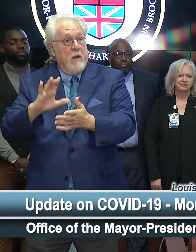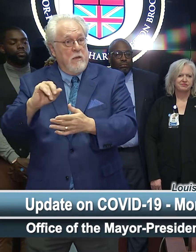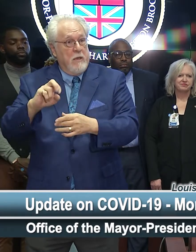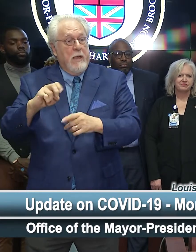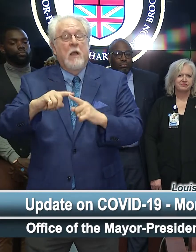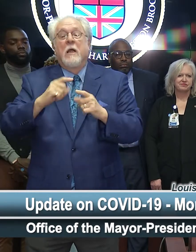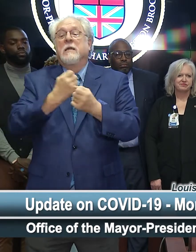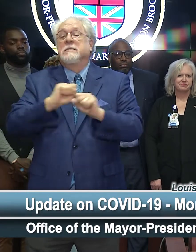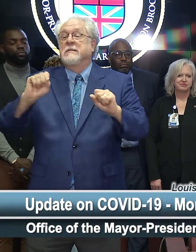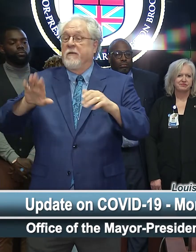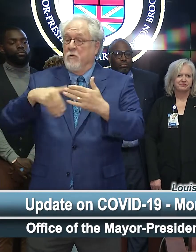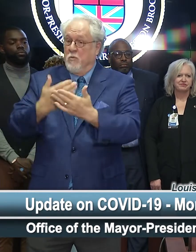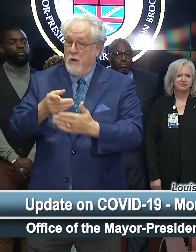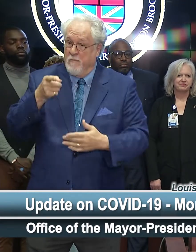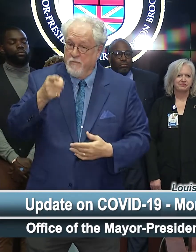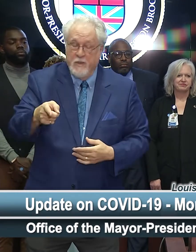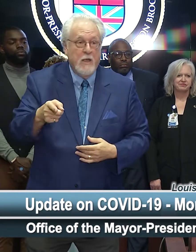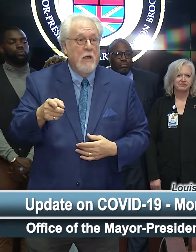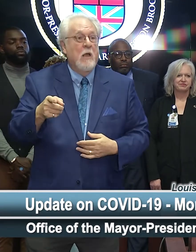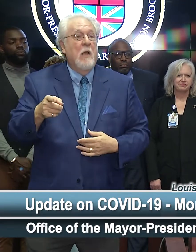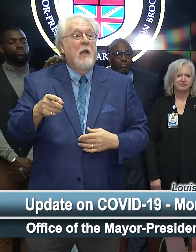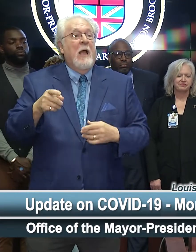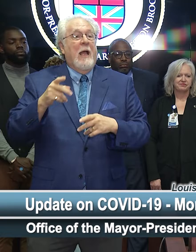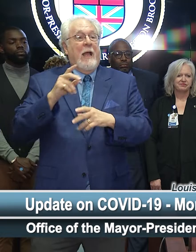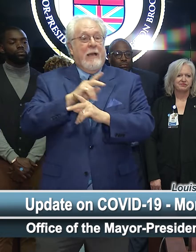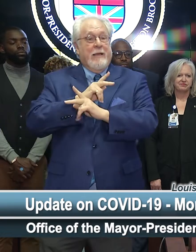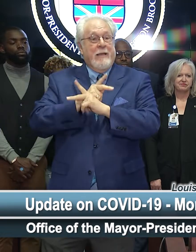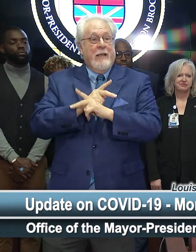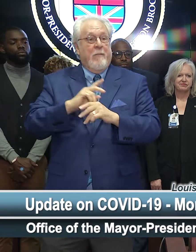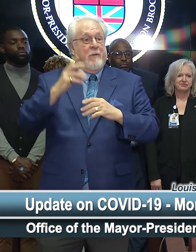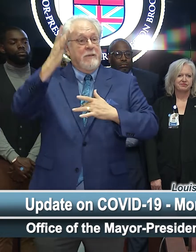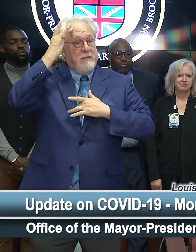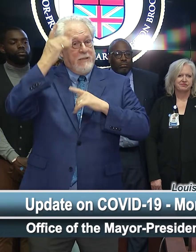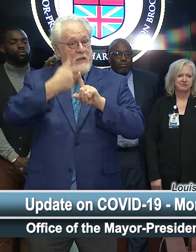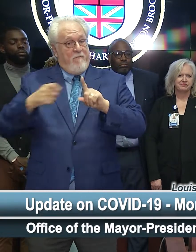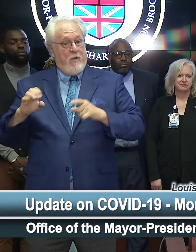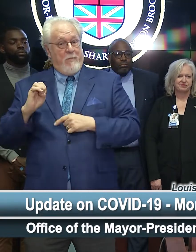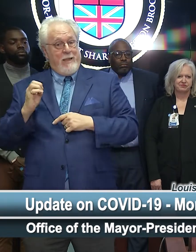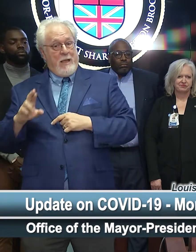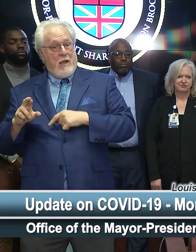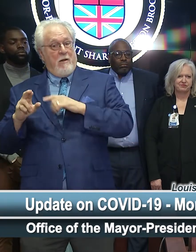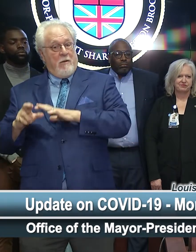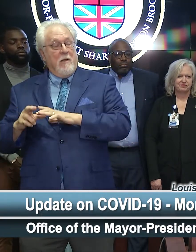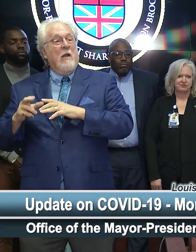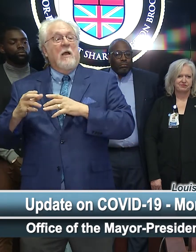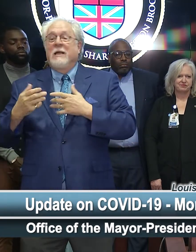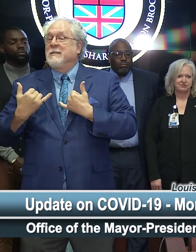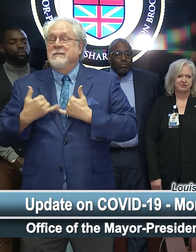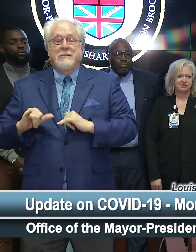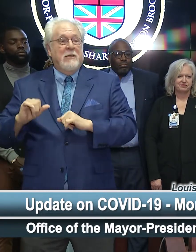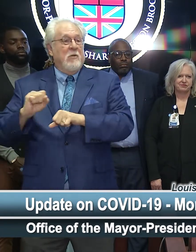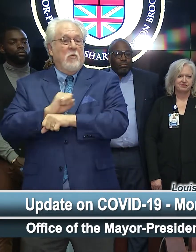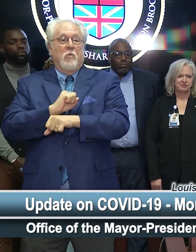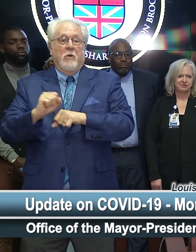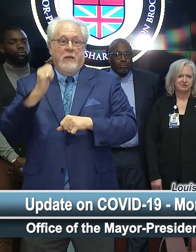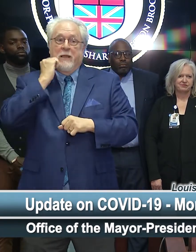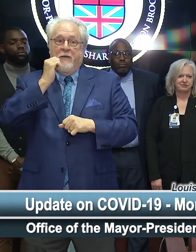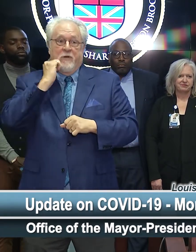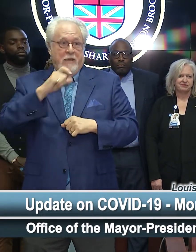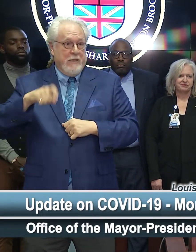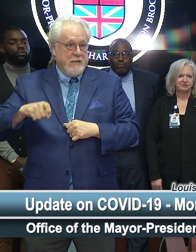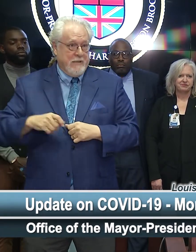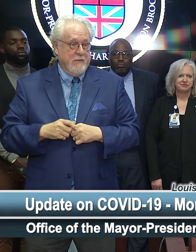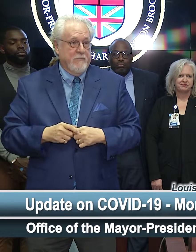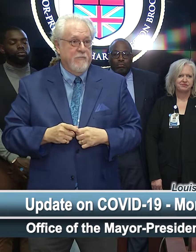arrive in clinic, and will keep that disease also out of our ERs who are actively working to continue to triage, care for, and treat